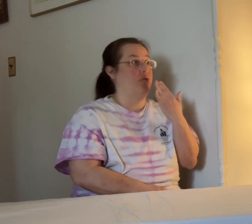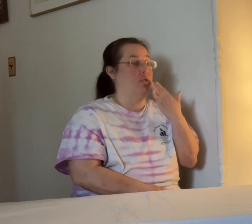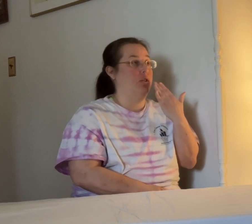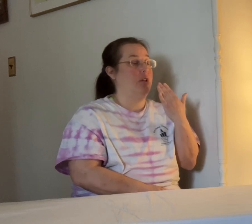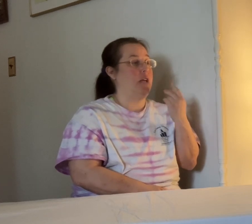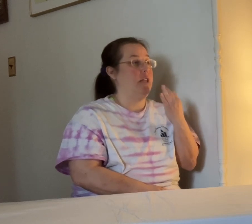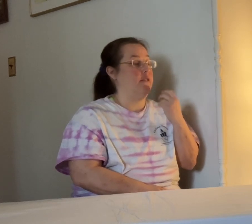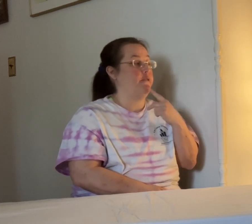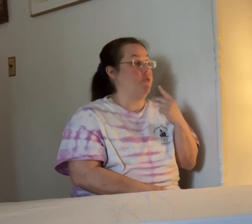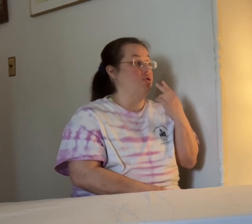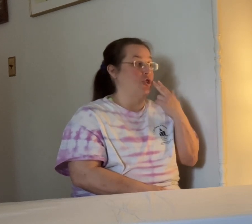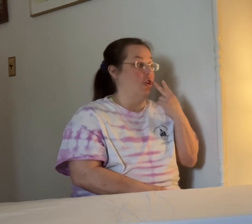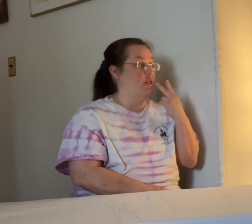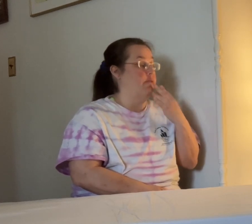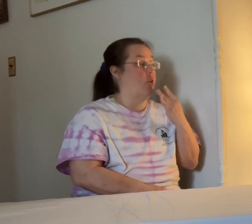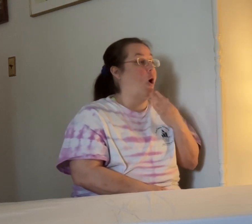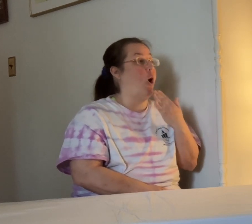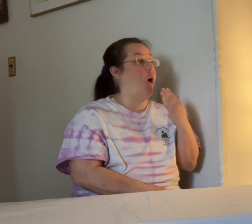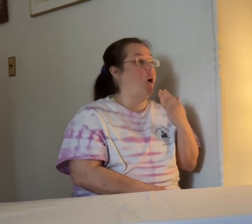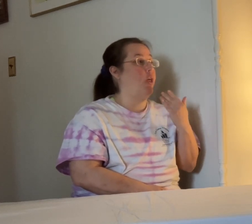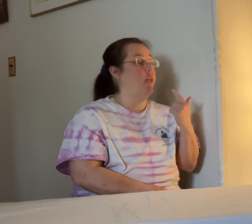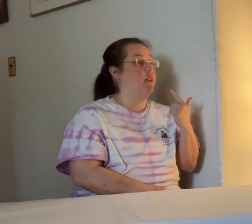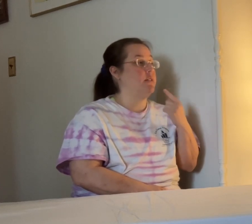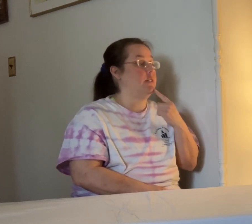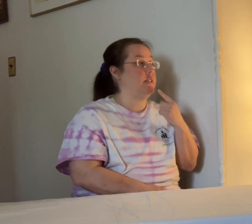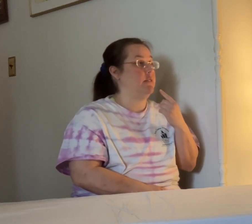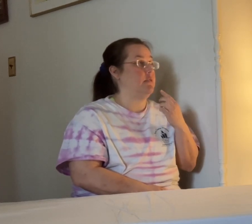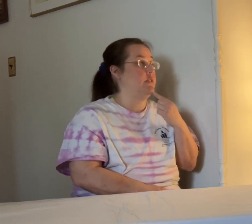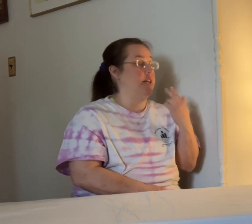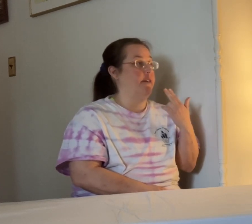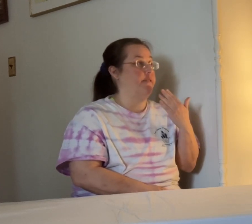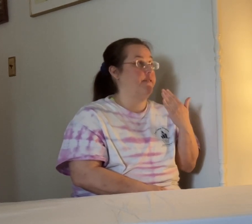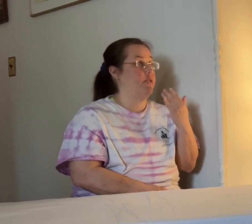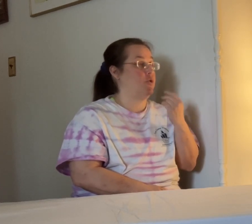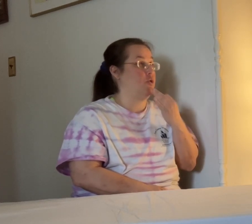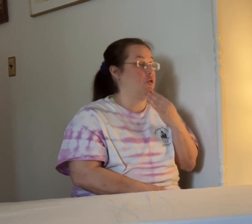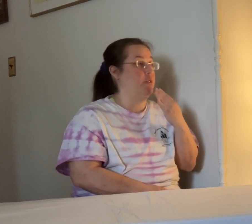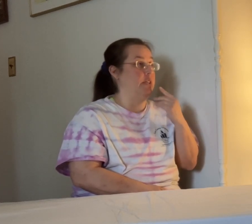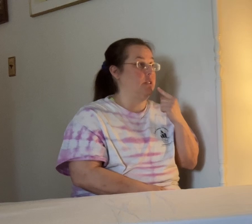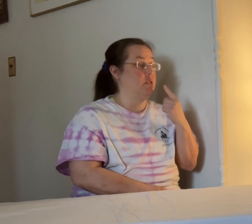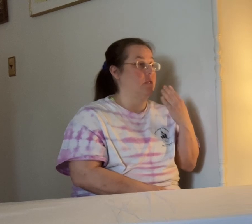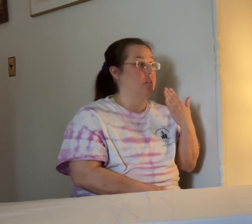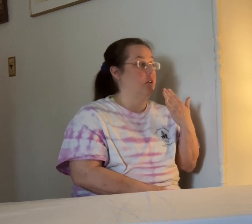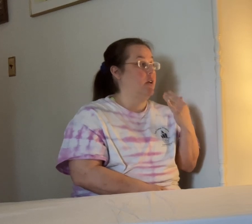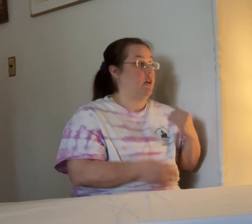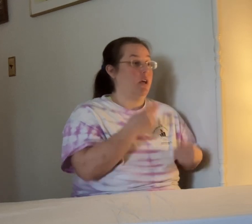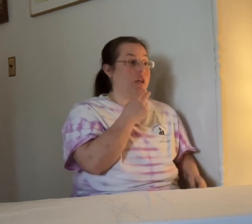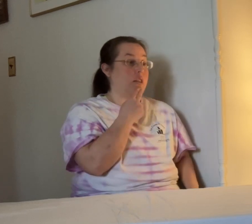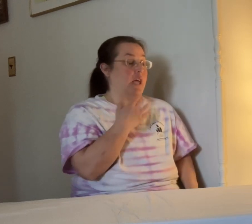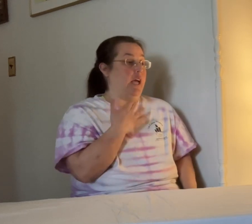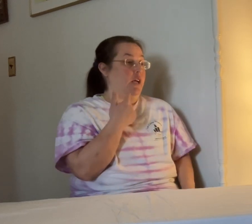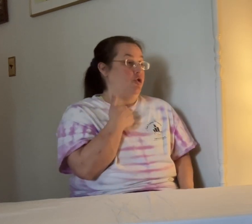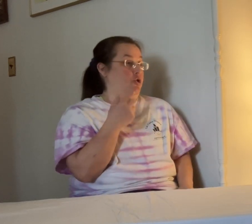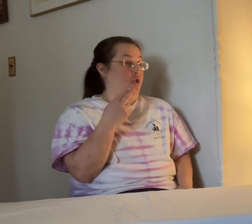successful in the future for all deaf students, they